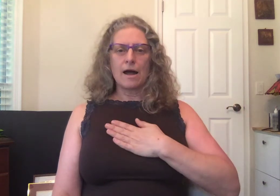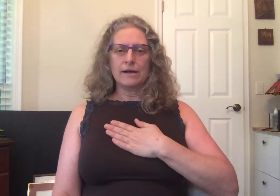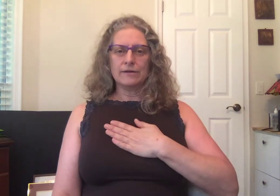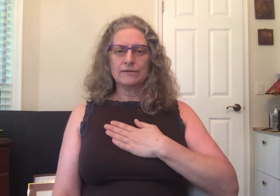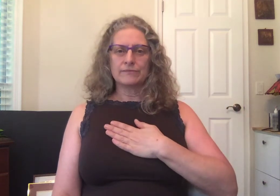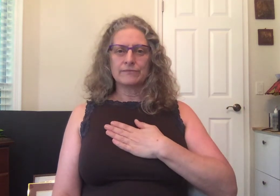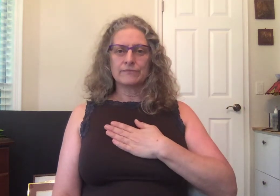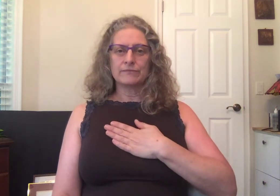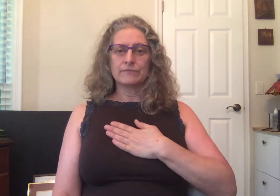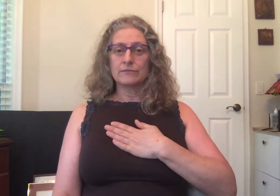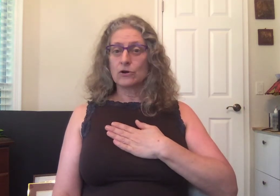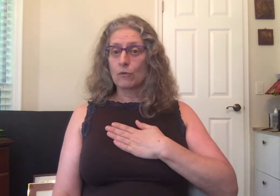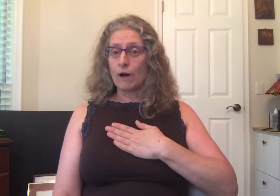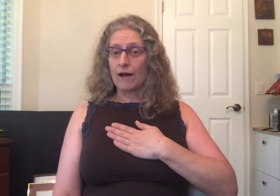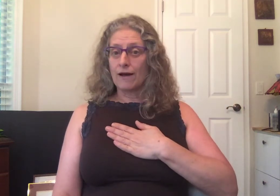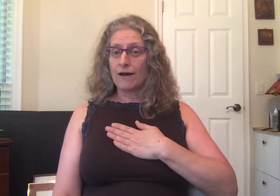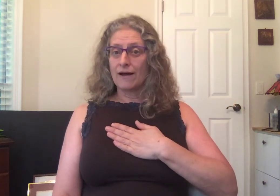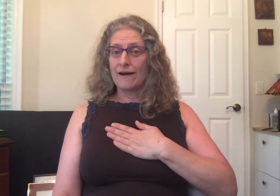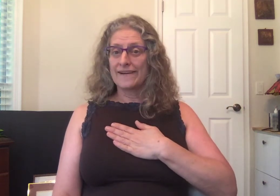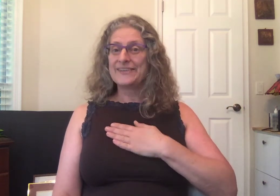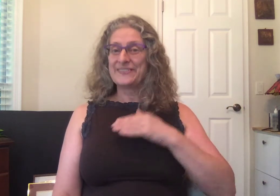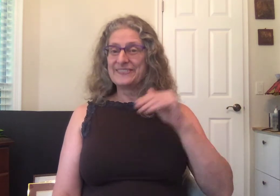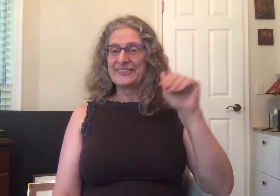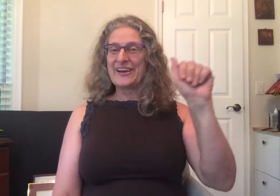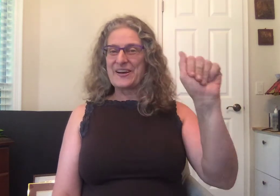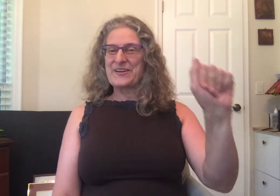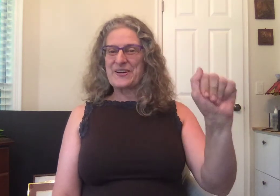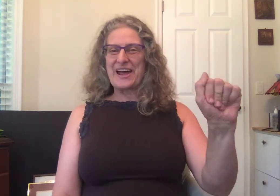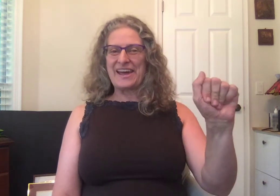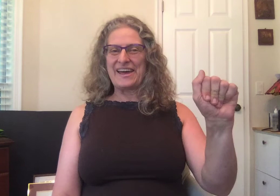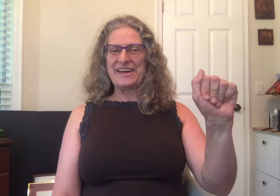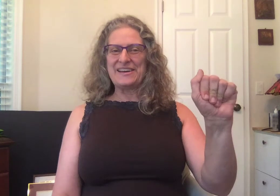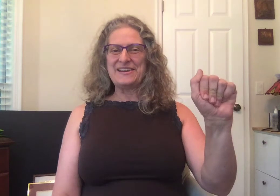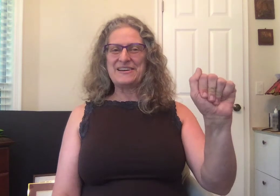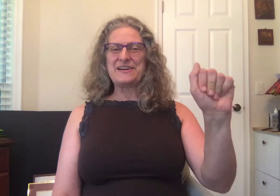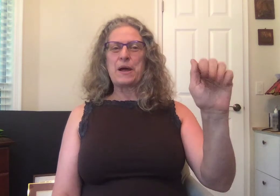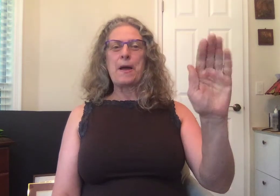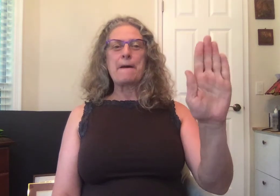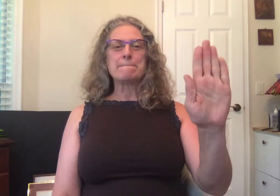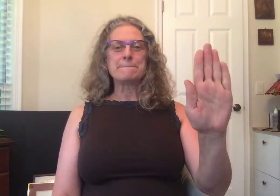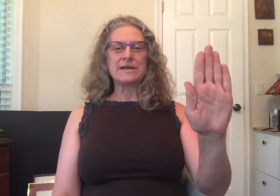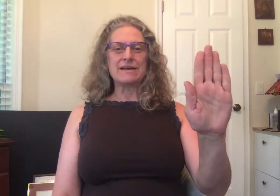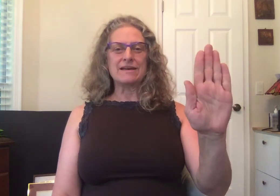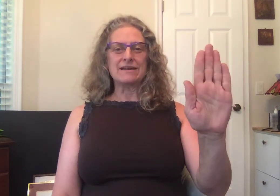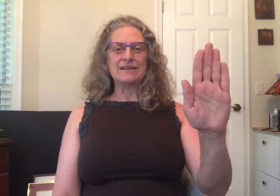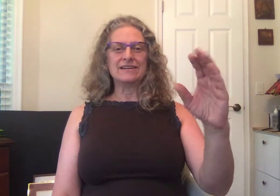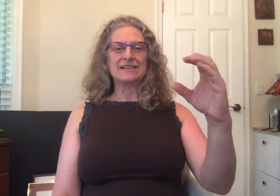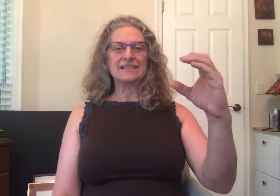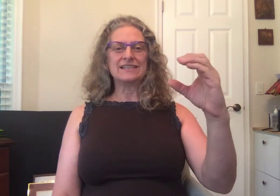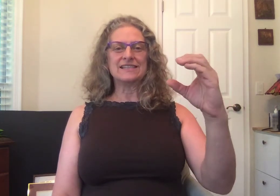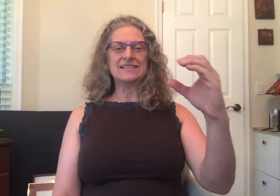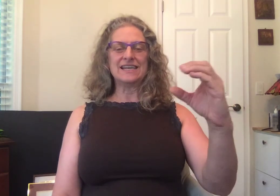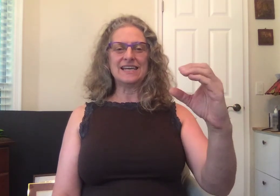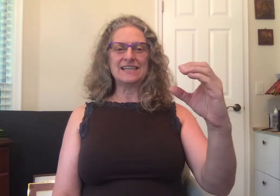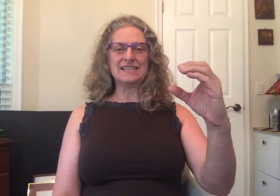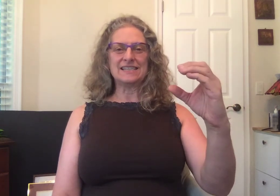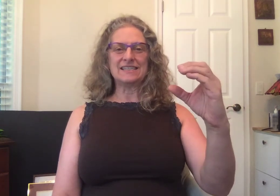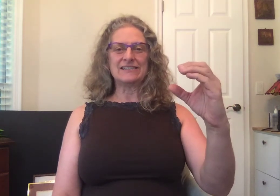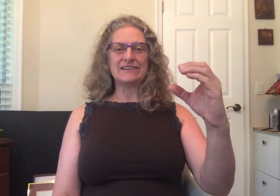my, your what? Your A, B, C's.